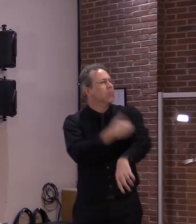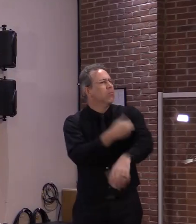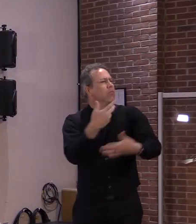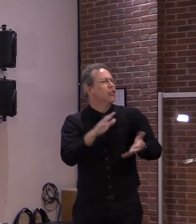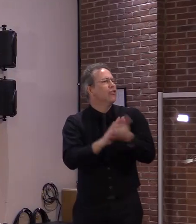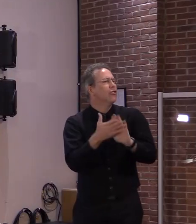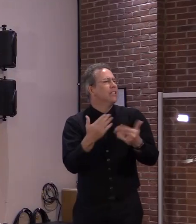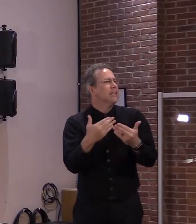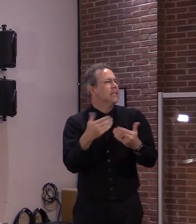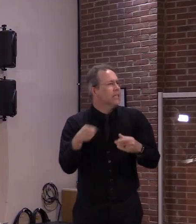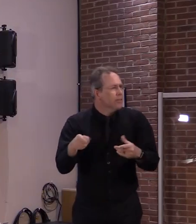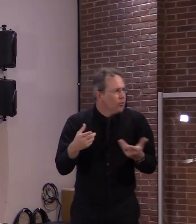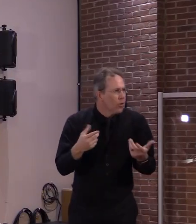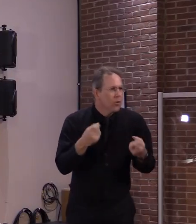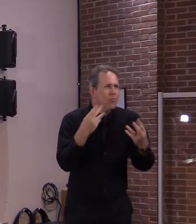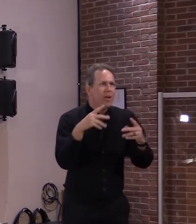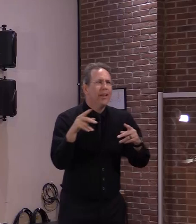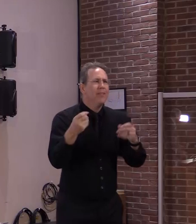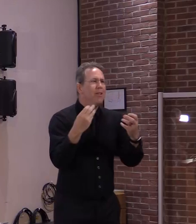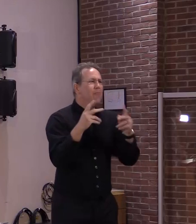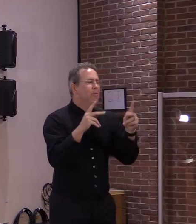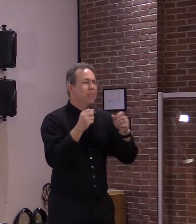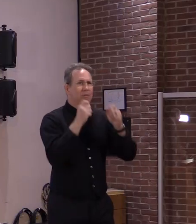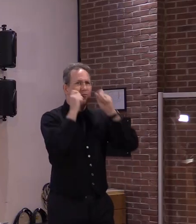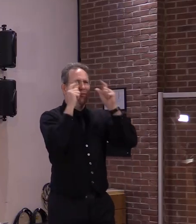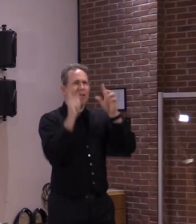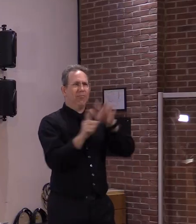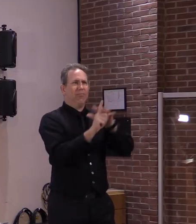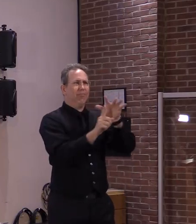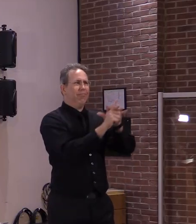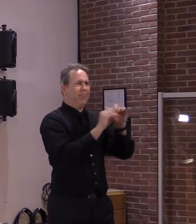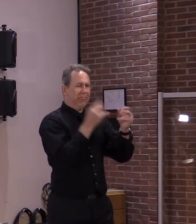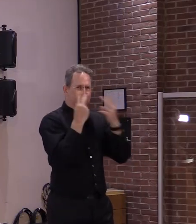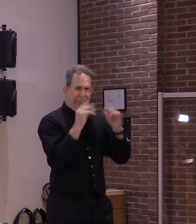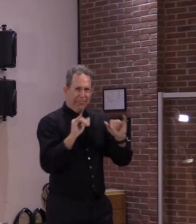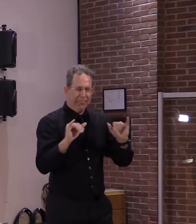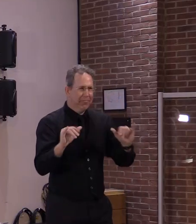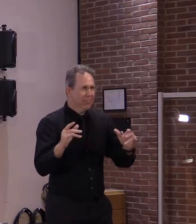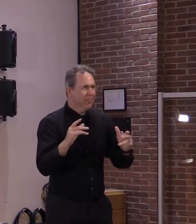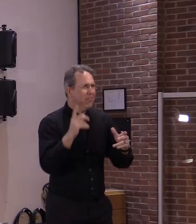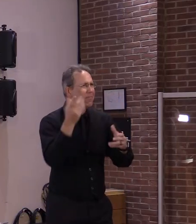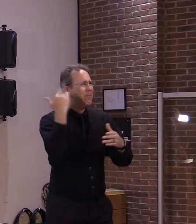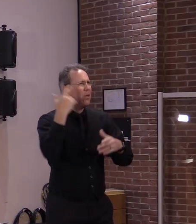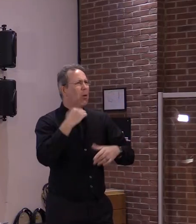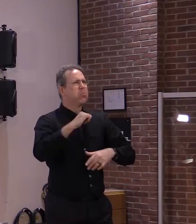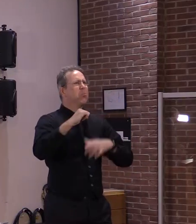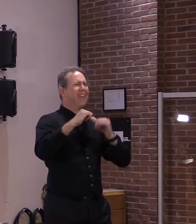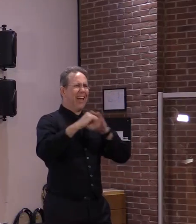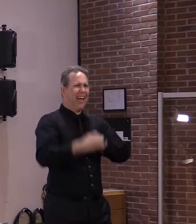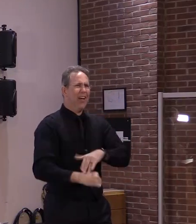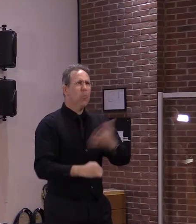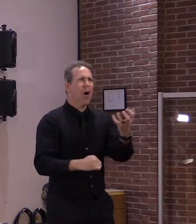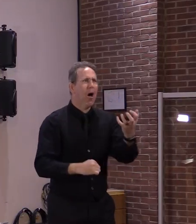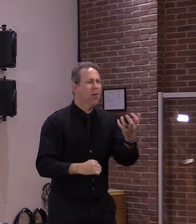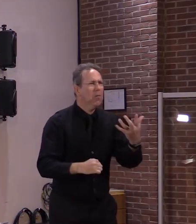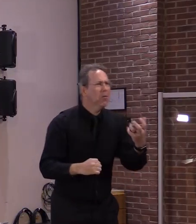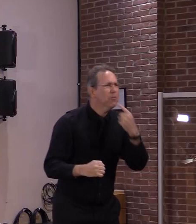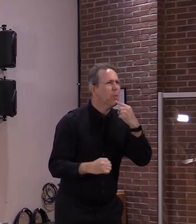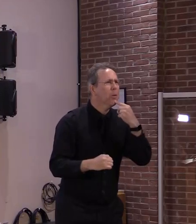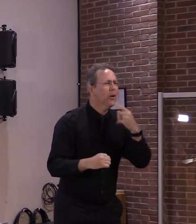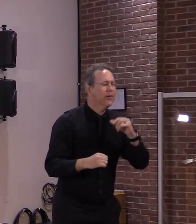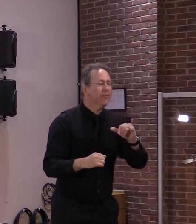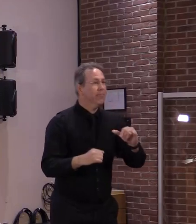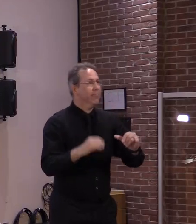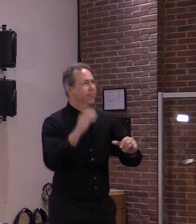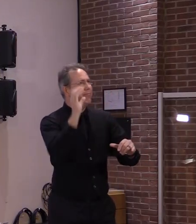of lots of surprises. Currently, as I said, I've been astonished at the number of people who are just very disappointed,